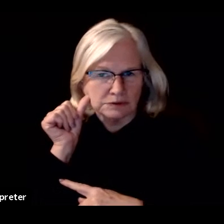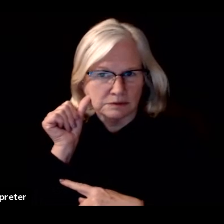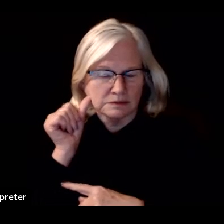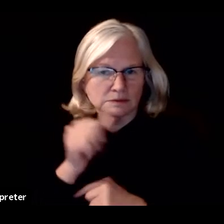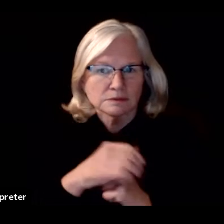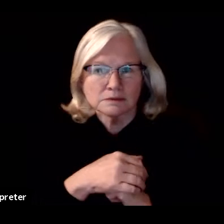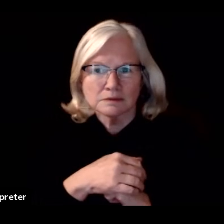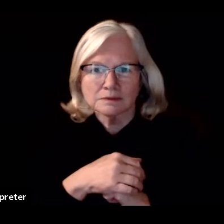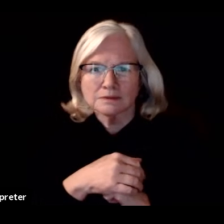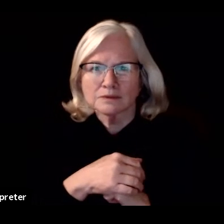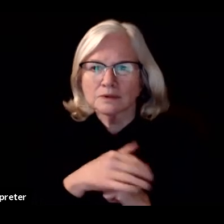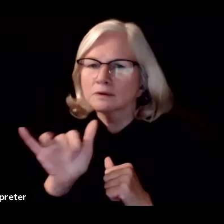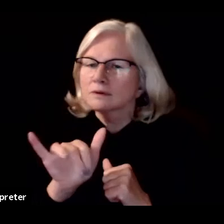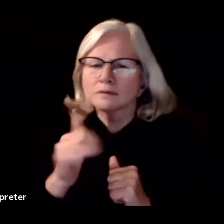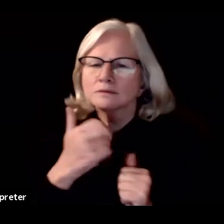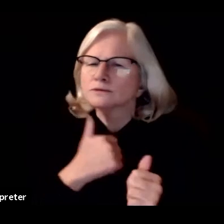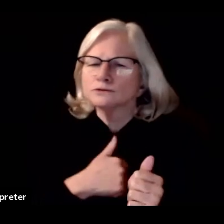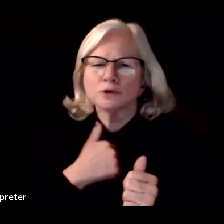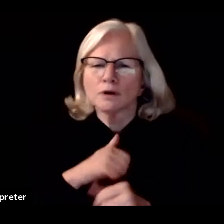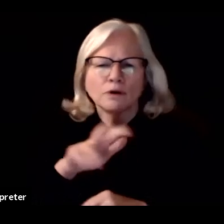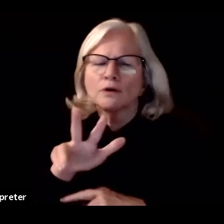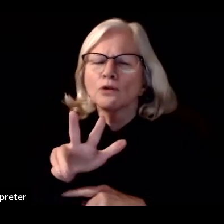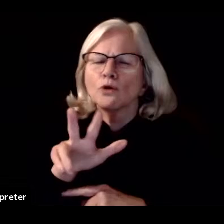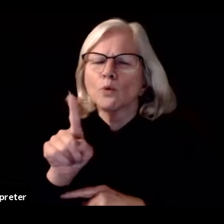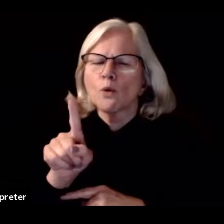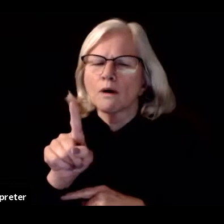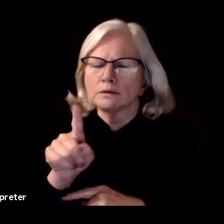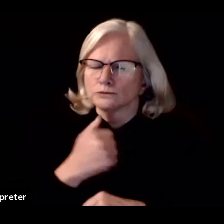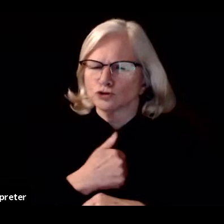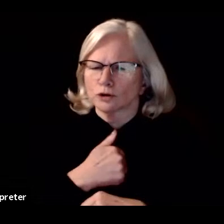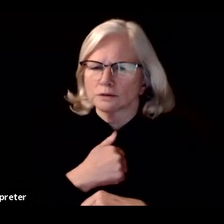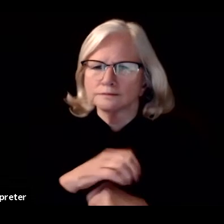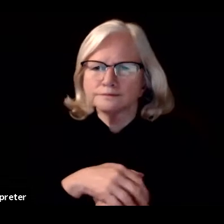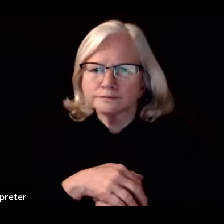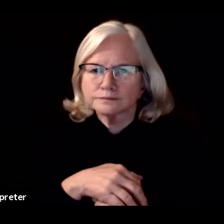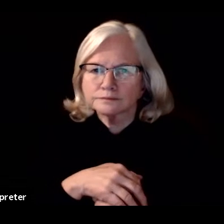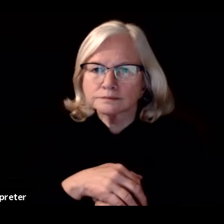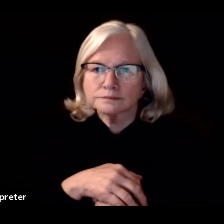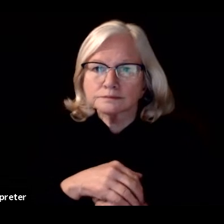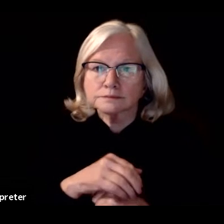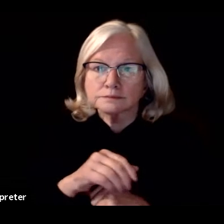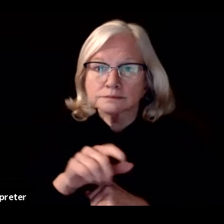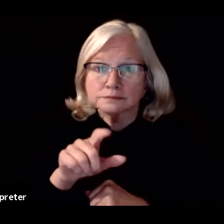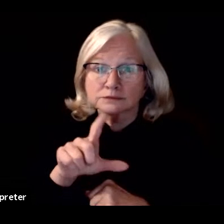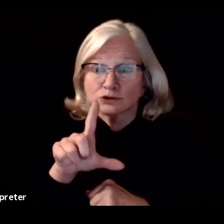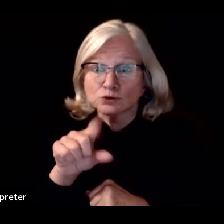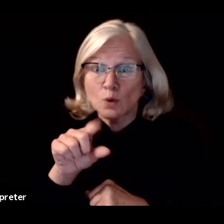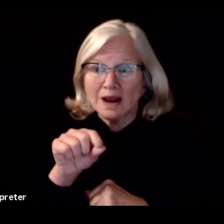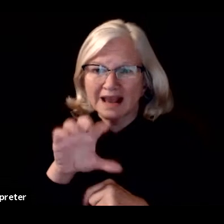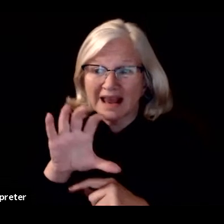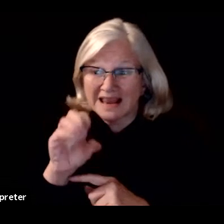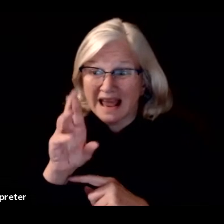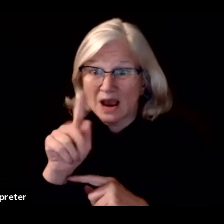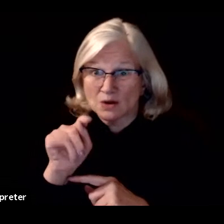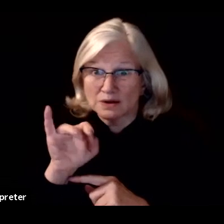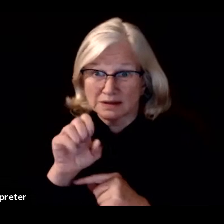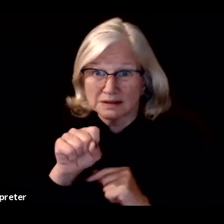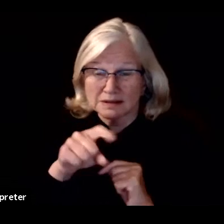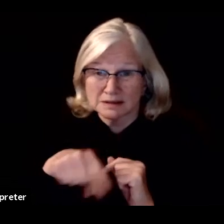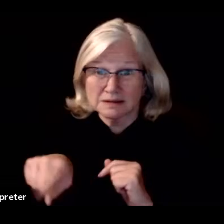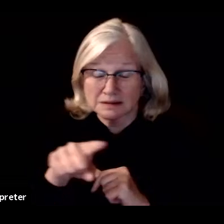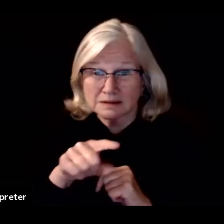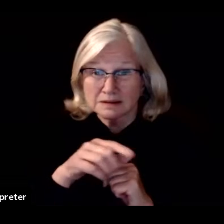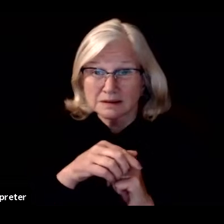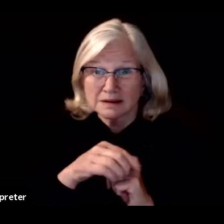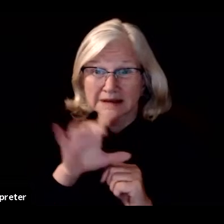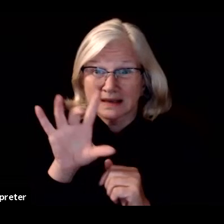was across 20 counties, 23 deaths from Greater Minnesota, and 8 in the Twin Cities metropolitan area.